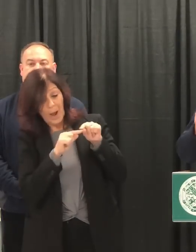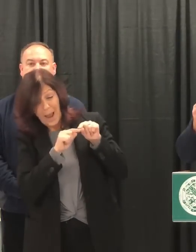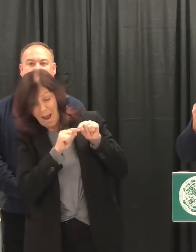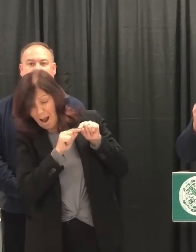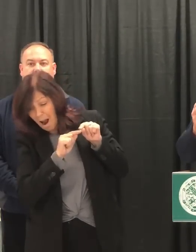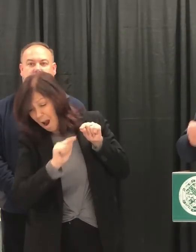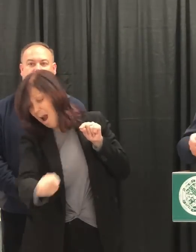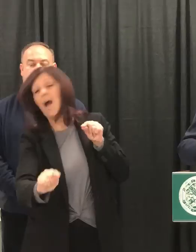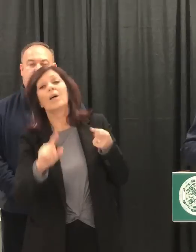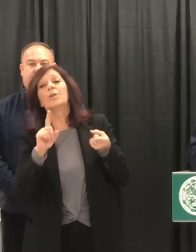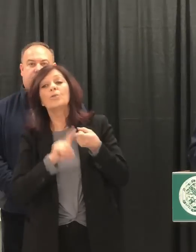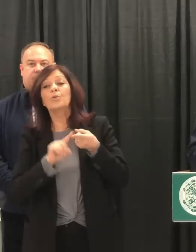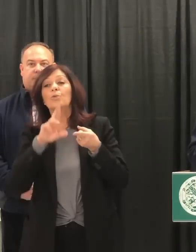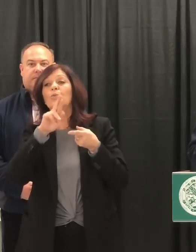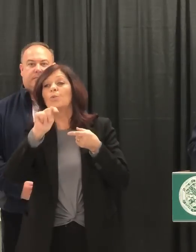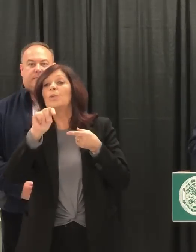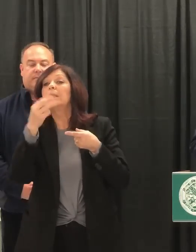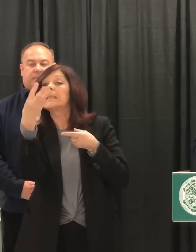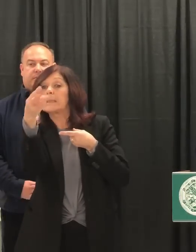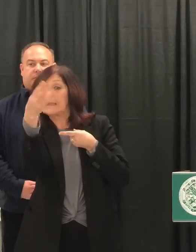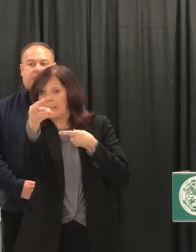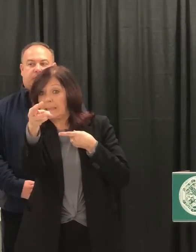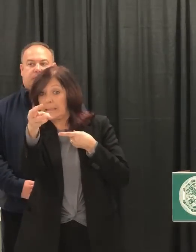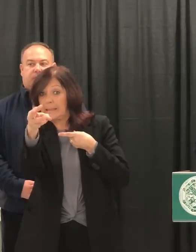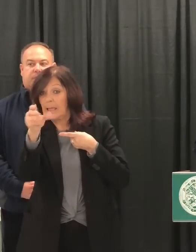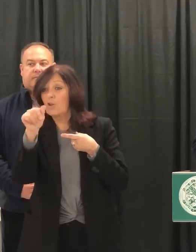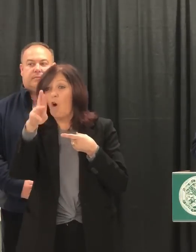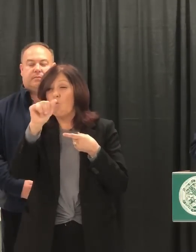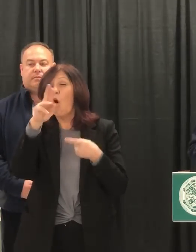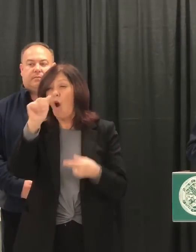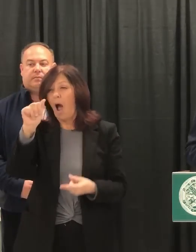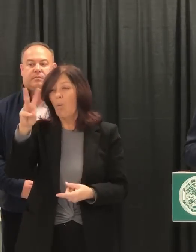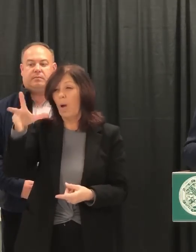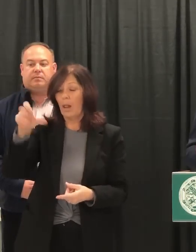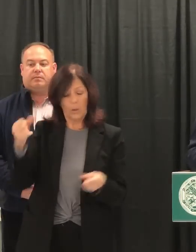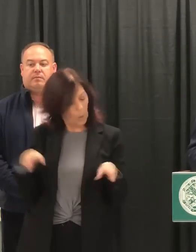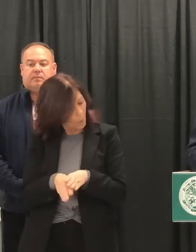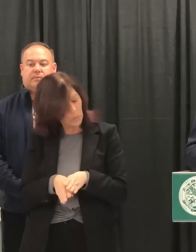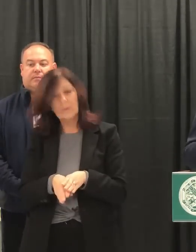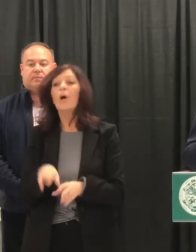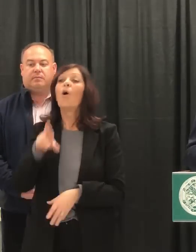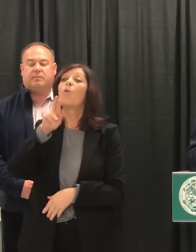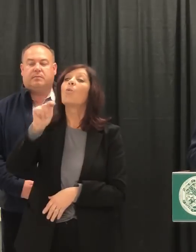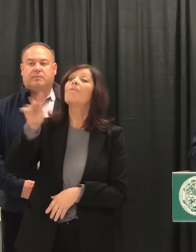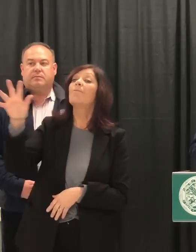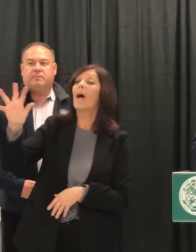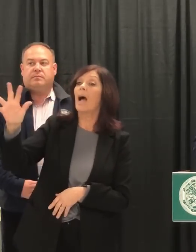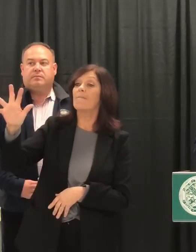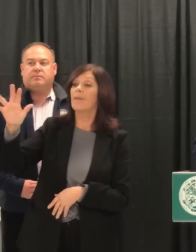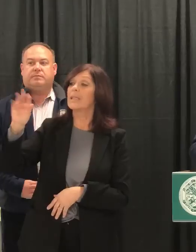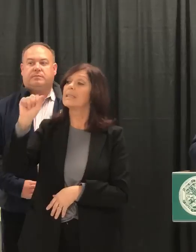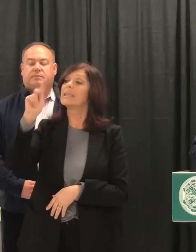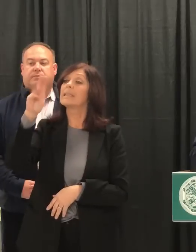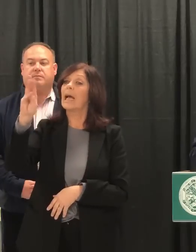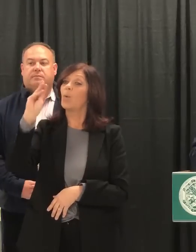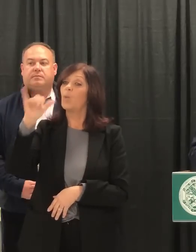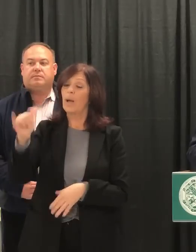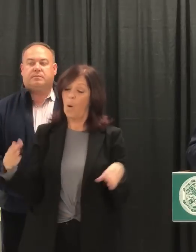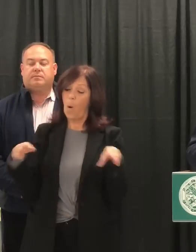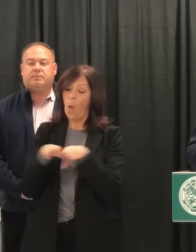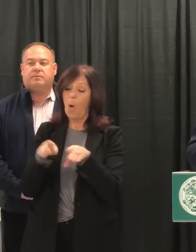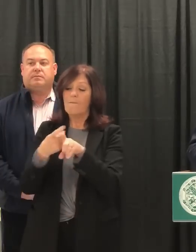Seneca to Route 16 in the town of Aurora, Wales. Route 5, the Buffalo Skyway, is closed from Tiff